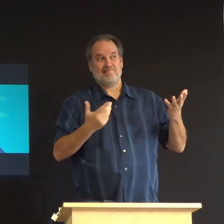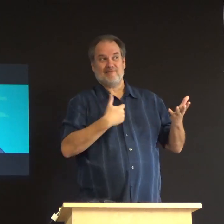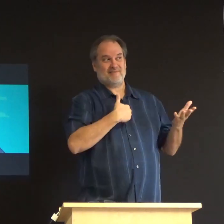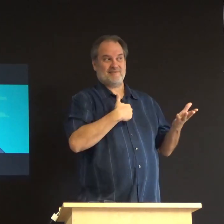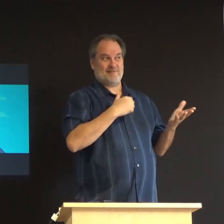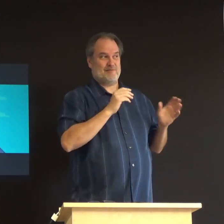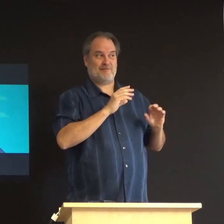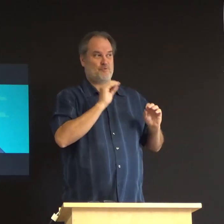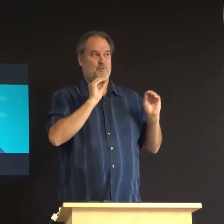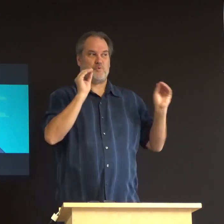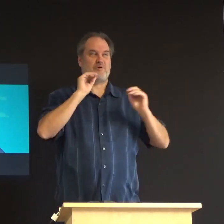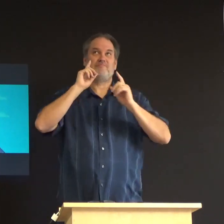know?